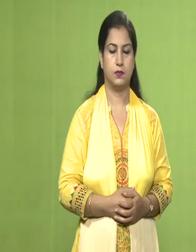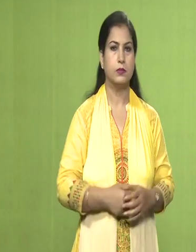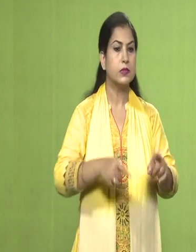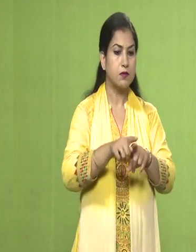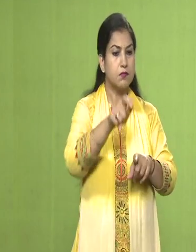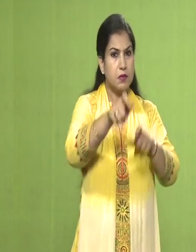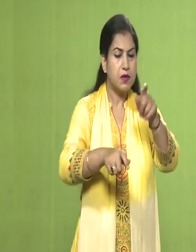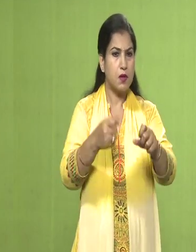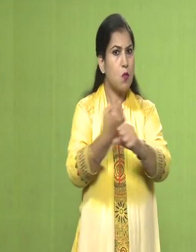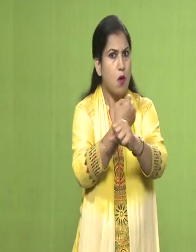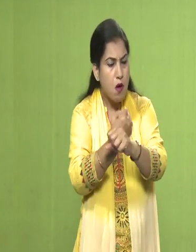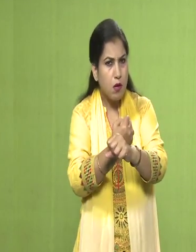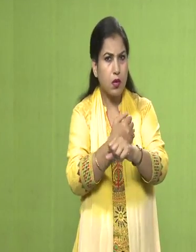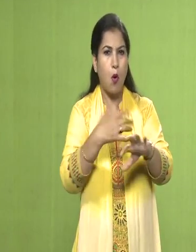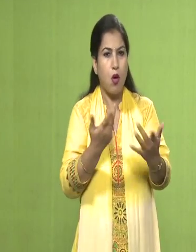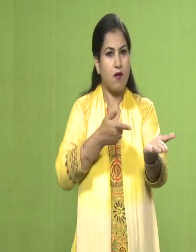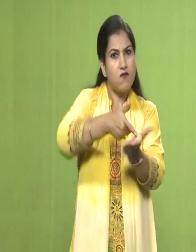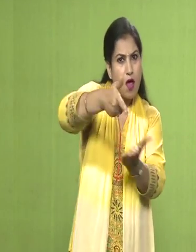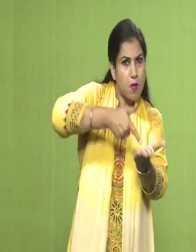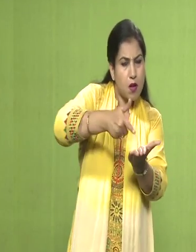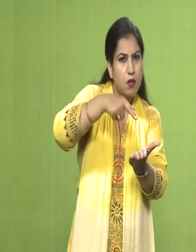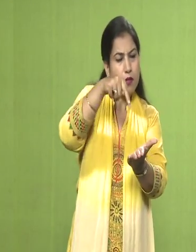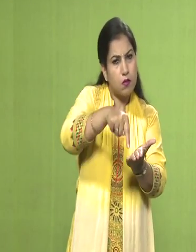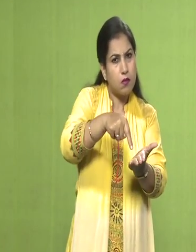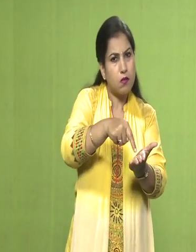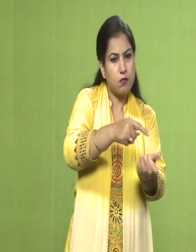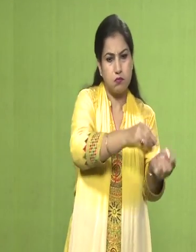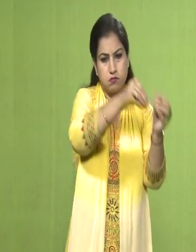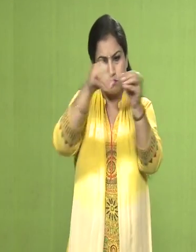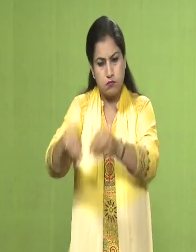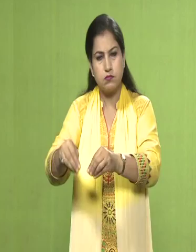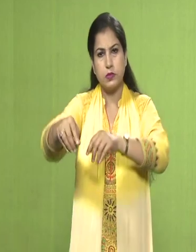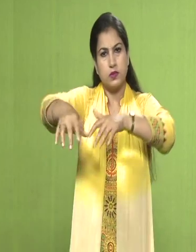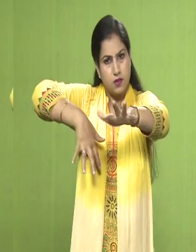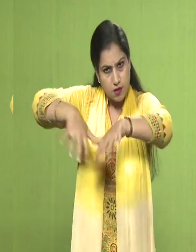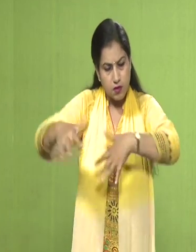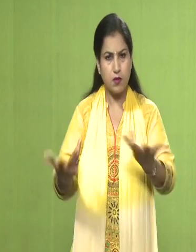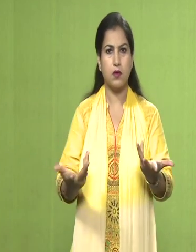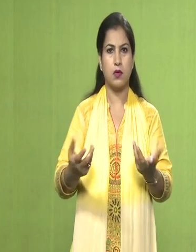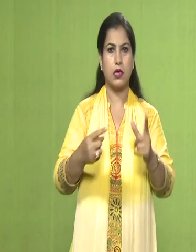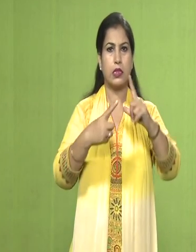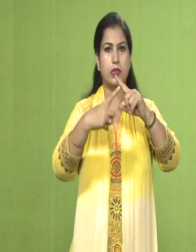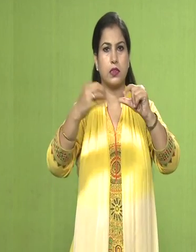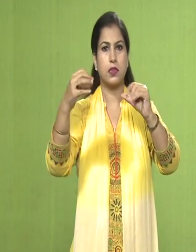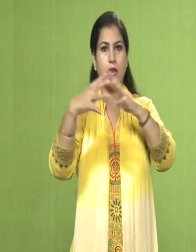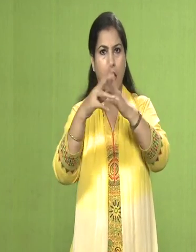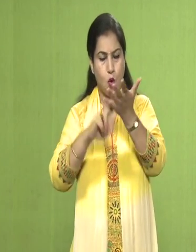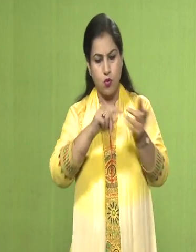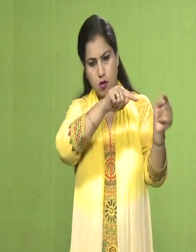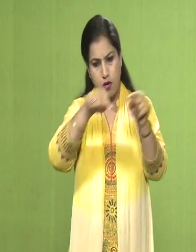As workers and farmers started coming to towns and cities where